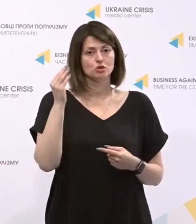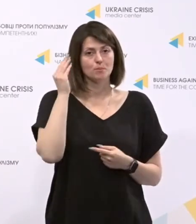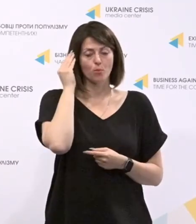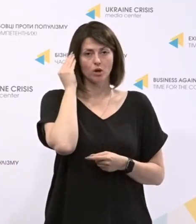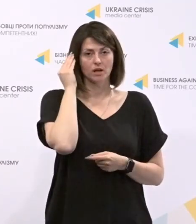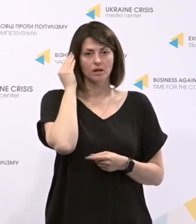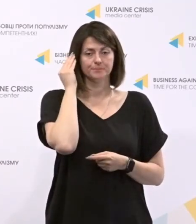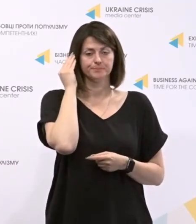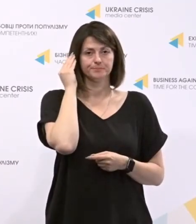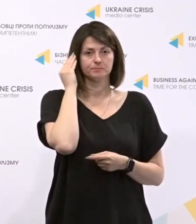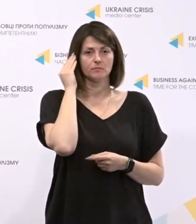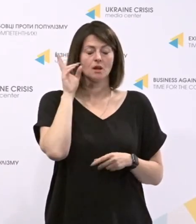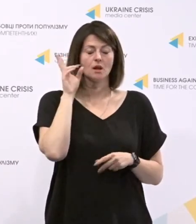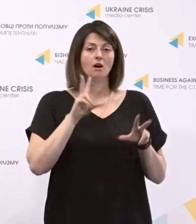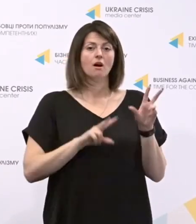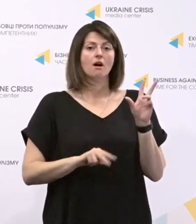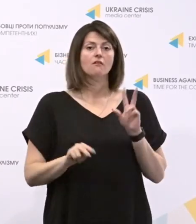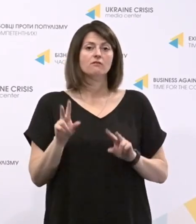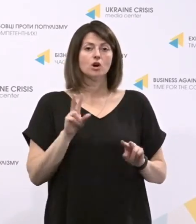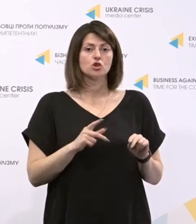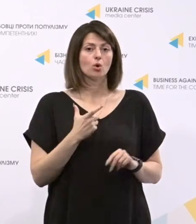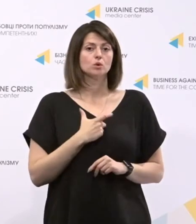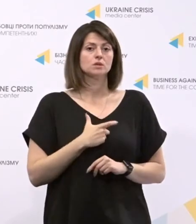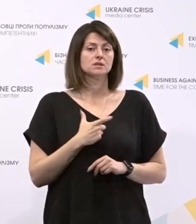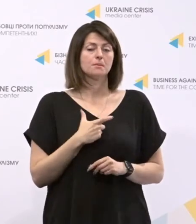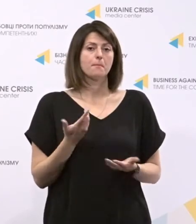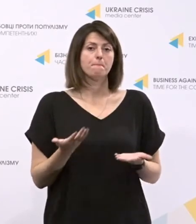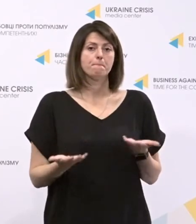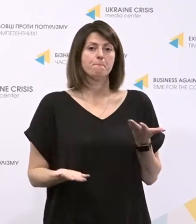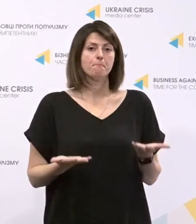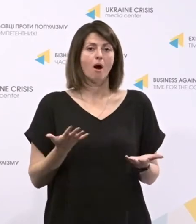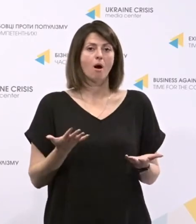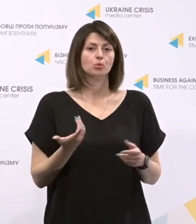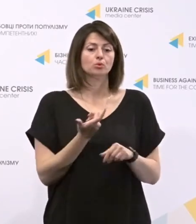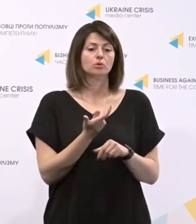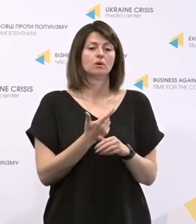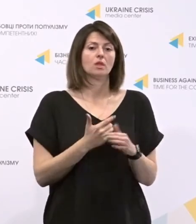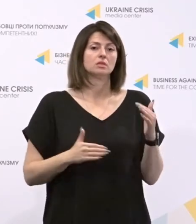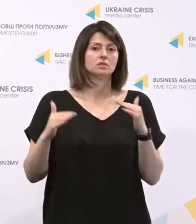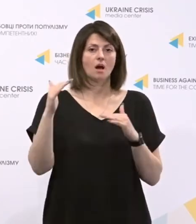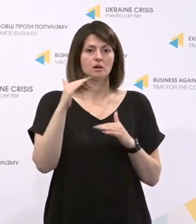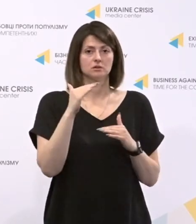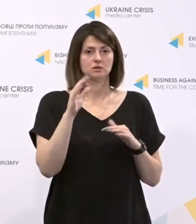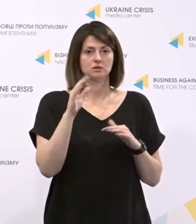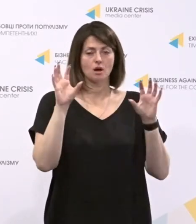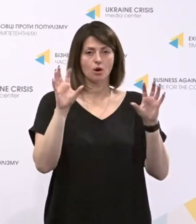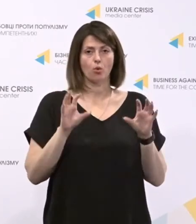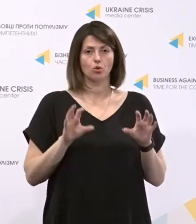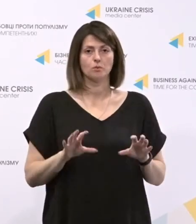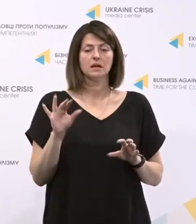the law, even at times boasting about their actions on social media.